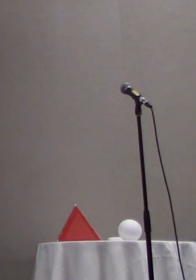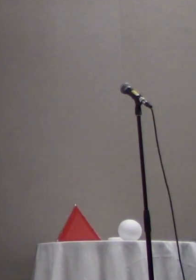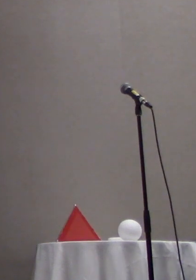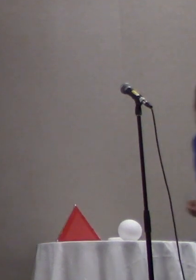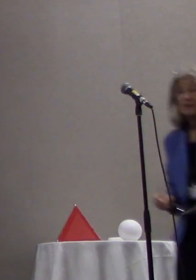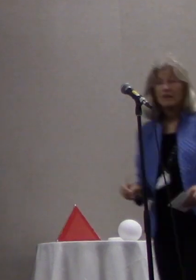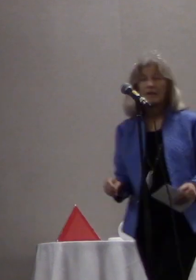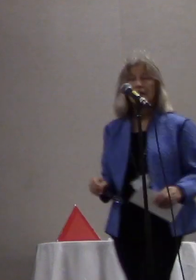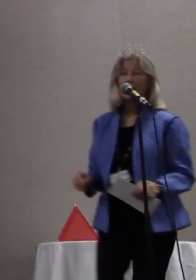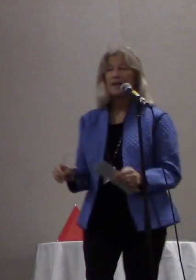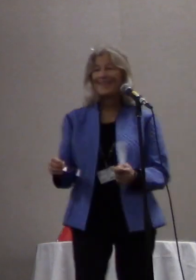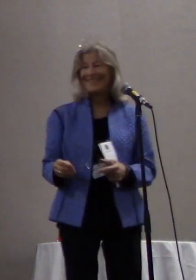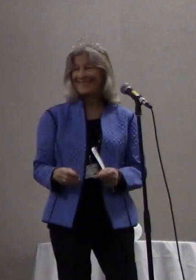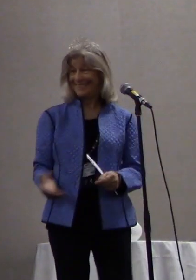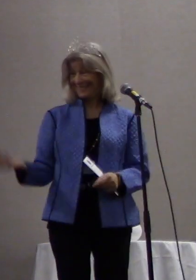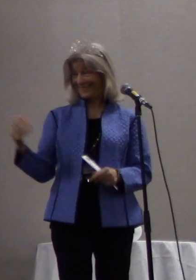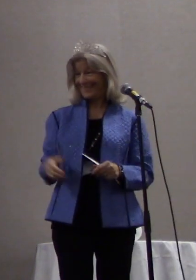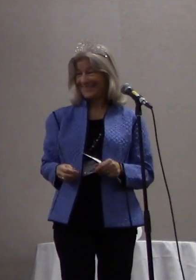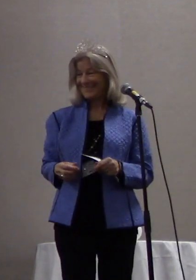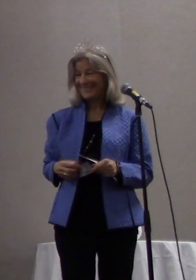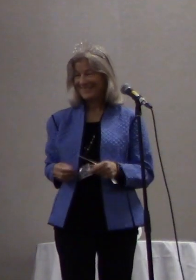Teaching material.